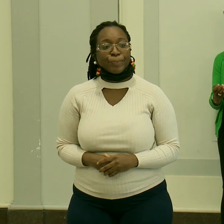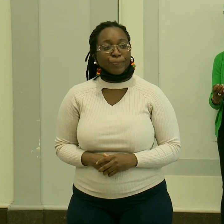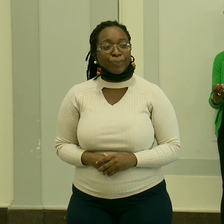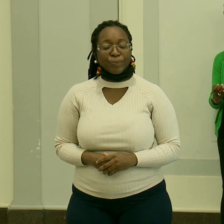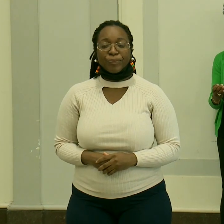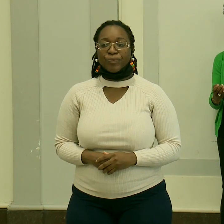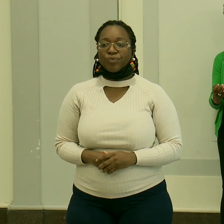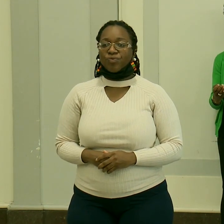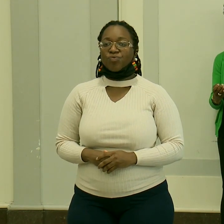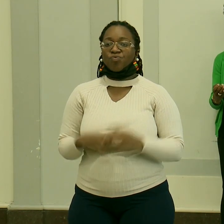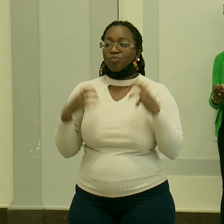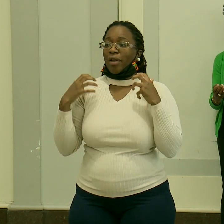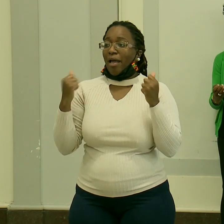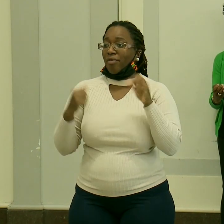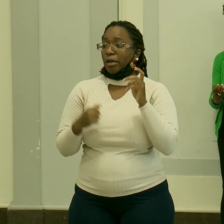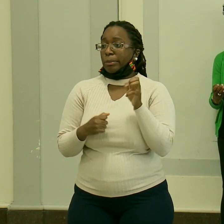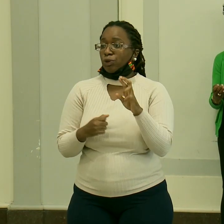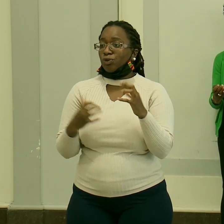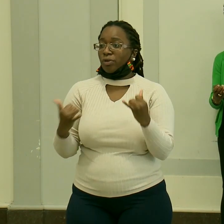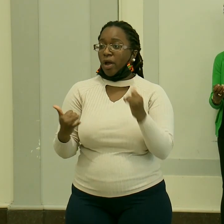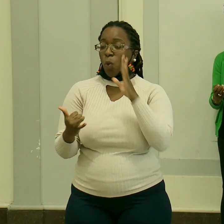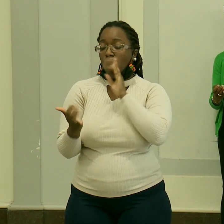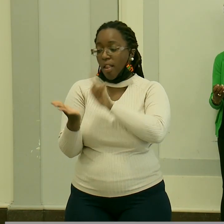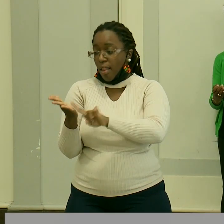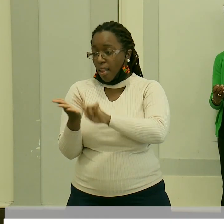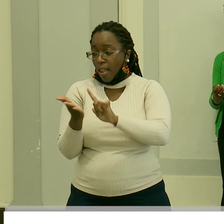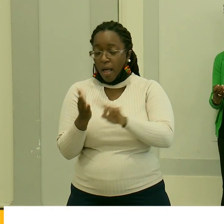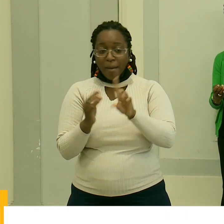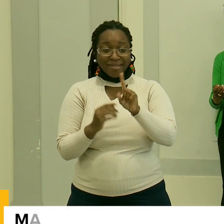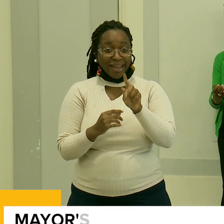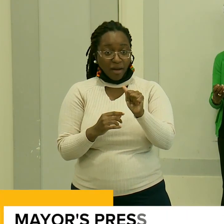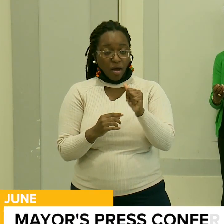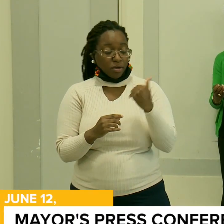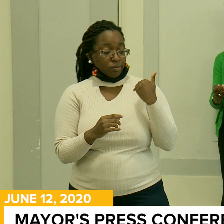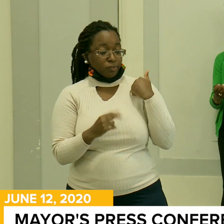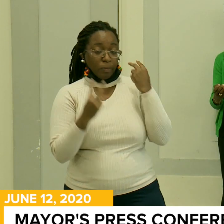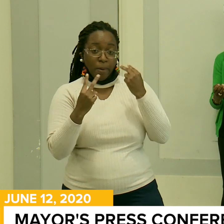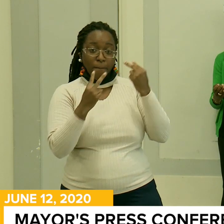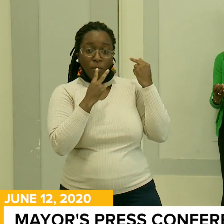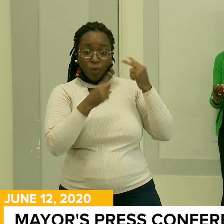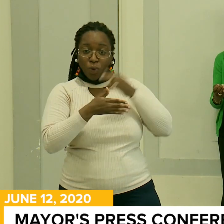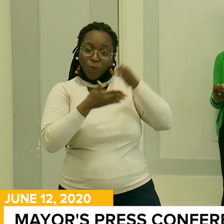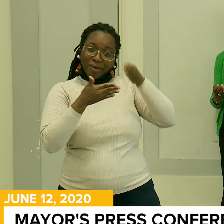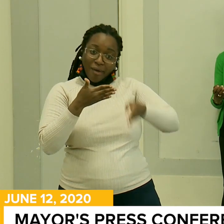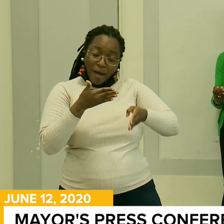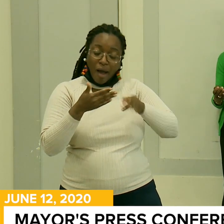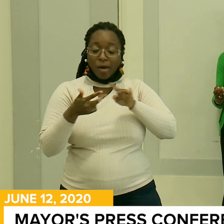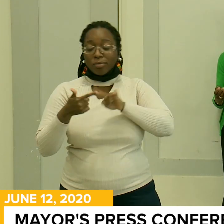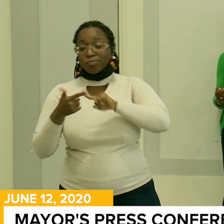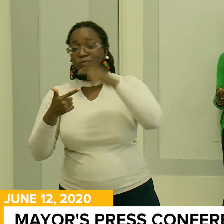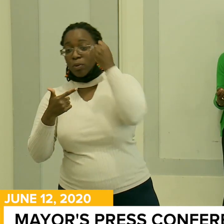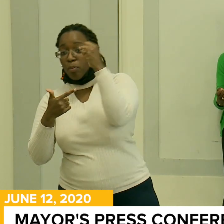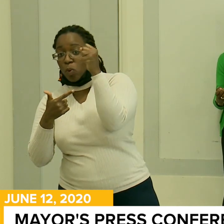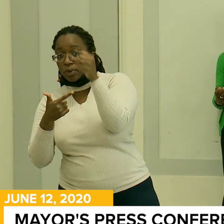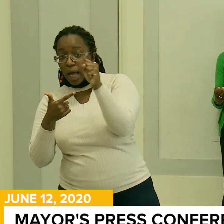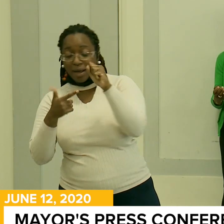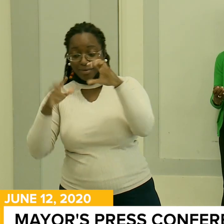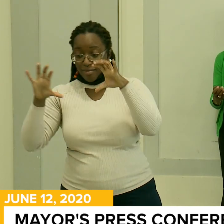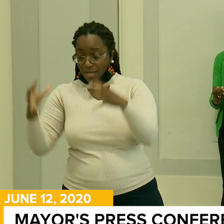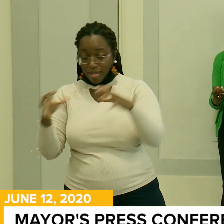The Health Commissioner and I want to review the data coming in from Memorial Day weekend and the protests to assess the impact on Baltimore